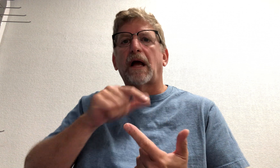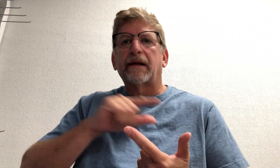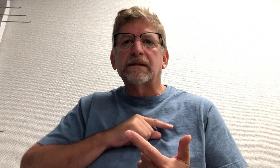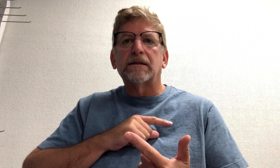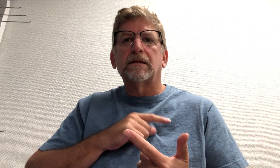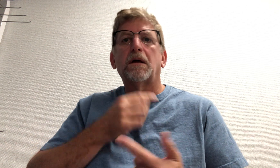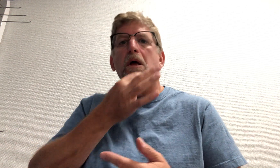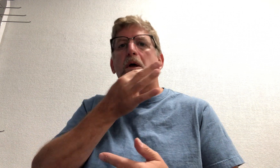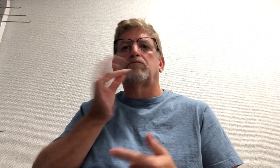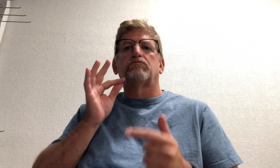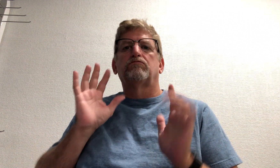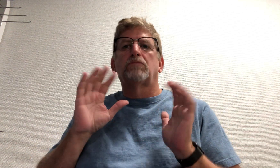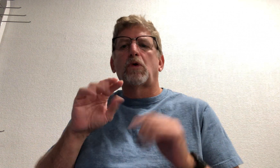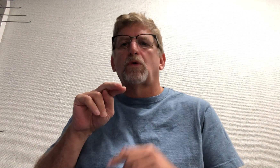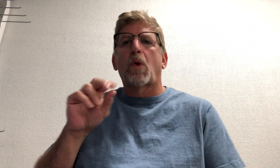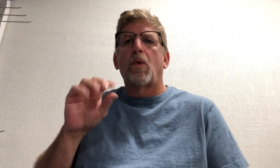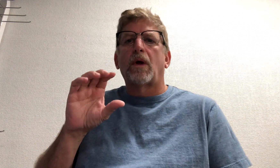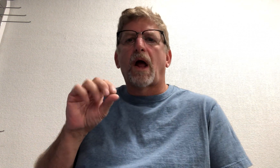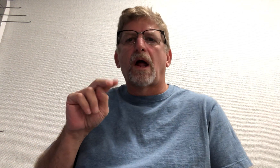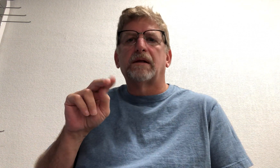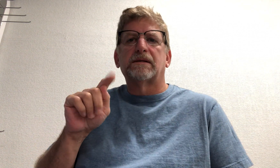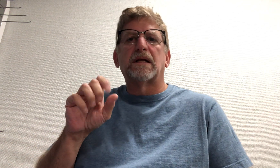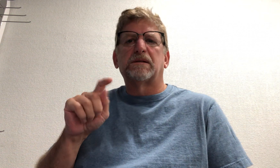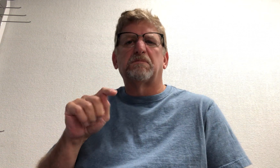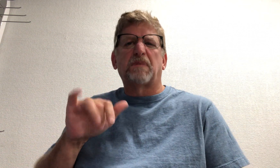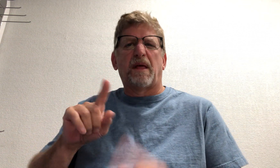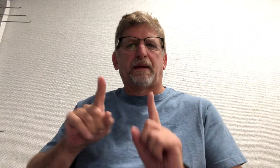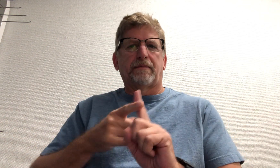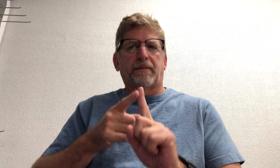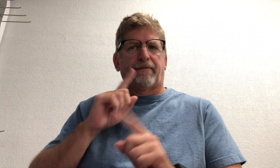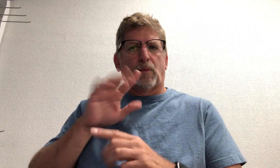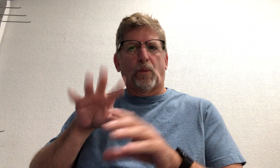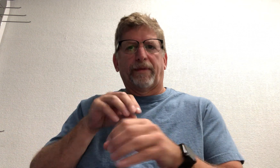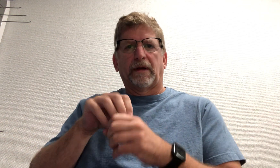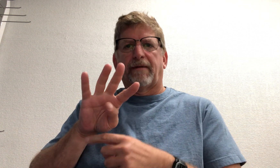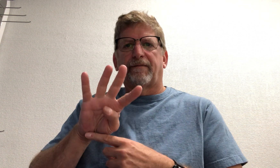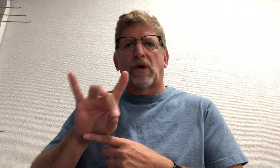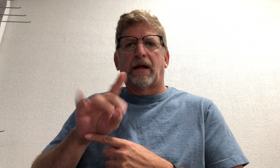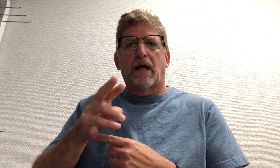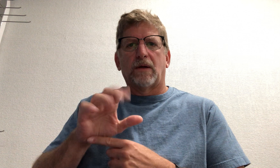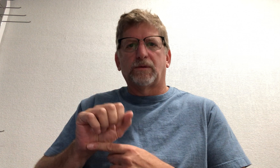winter to come in, so I'll let you know. All right, thanks, Brent. Appreciate that.